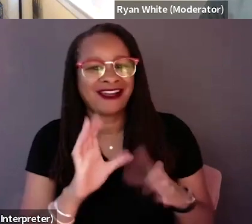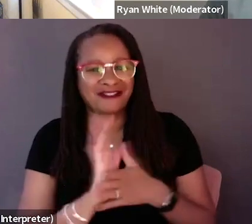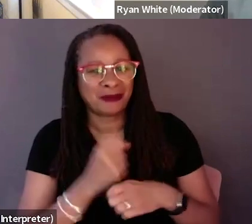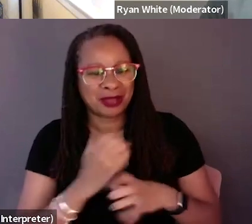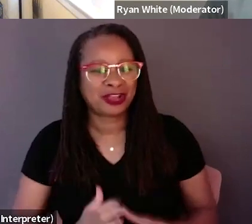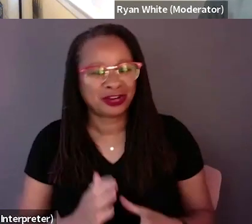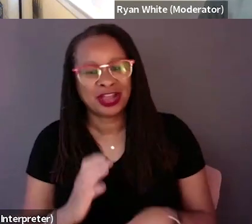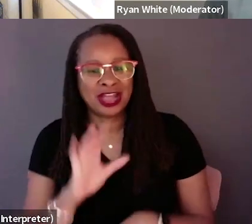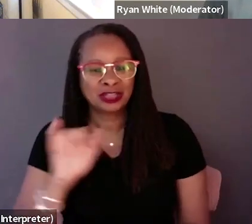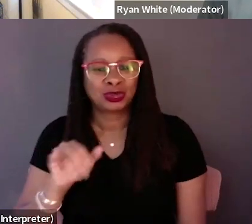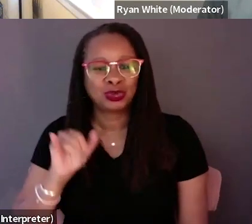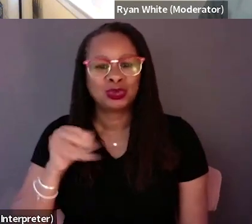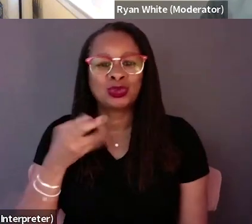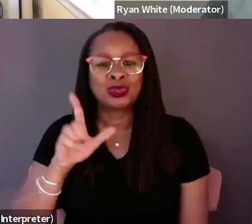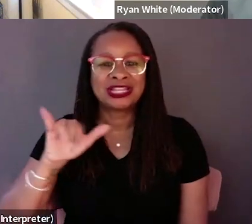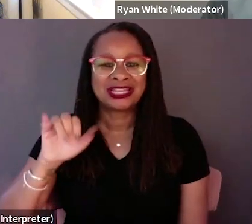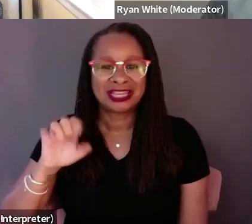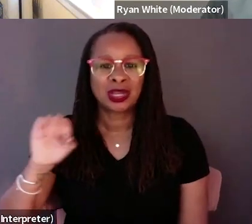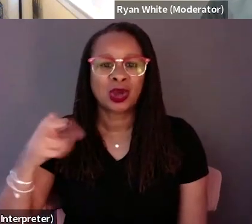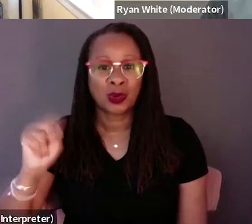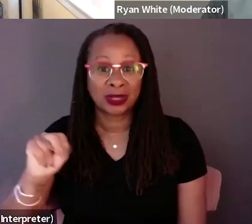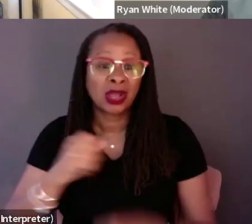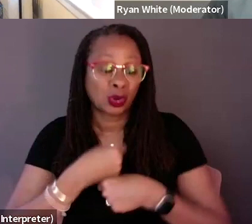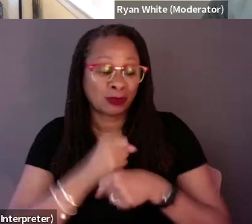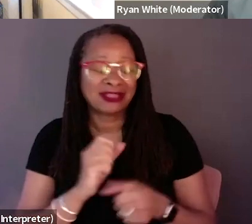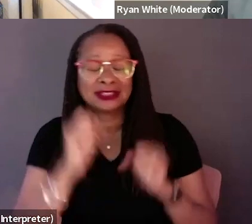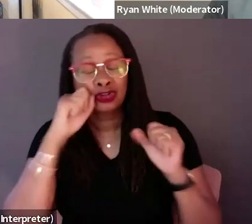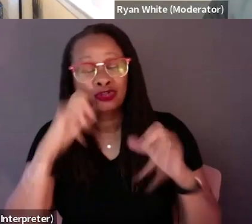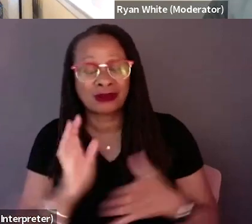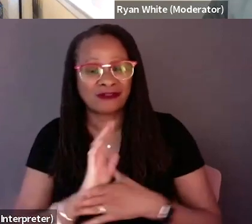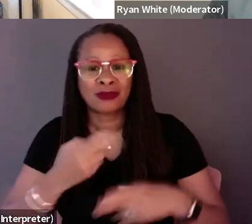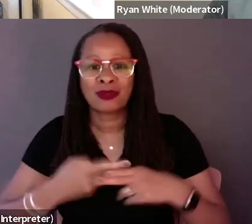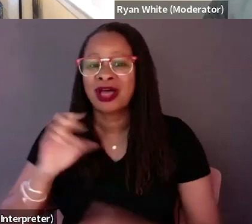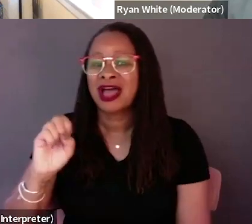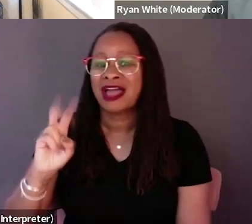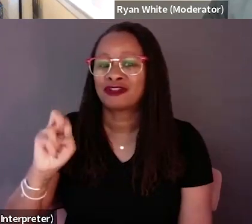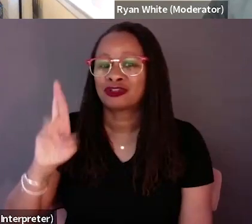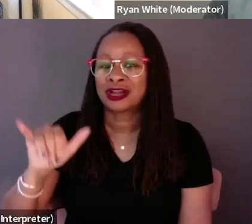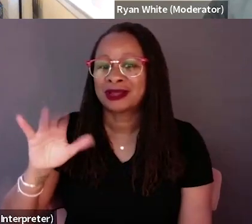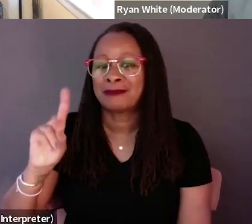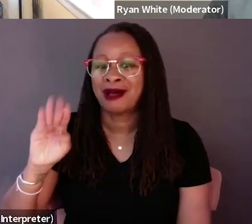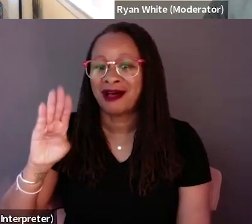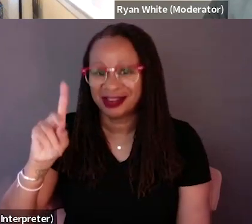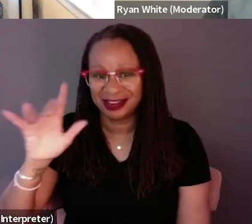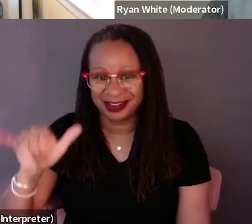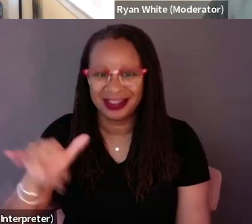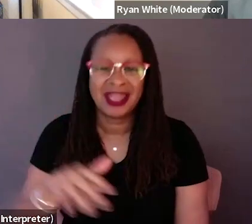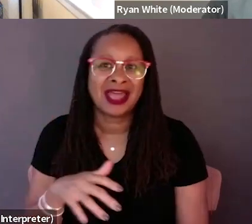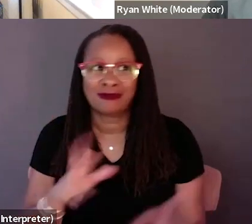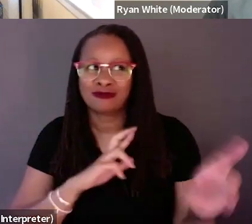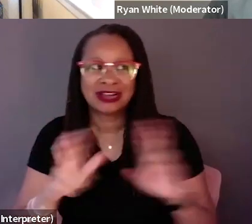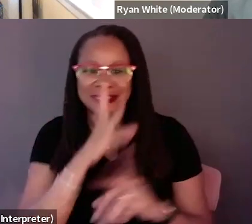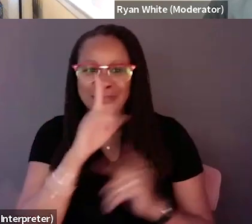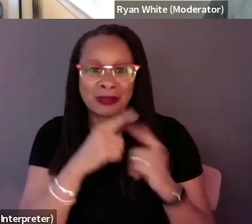filmmaker, Julie Cohen, who made the incredible film Everybody that I'm very excited to speak with her about. And Julie, I'll